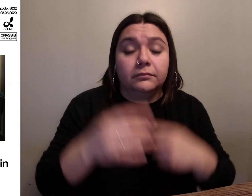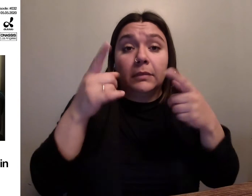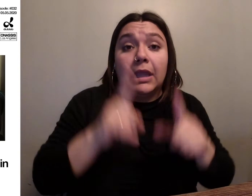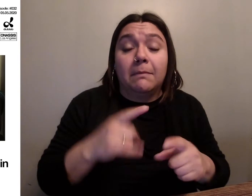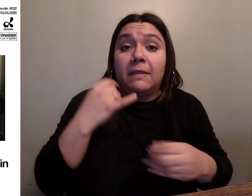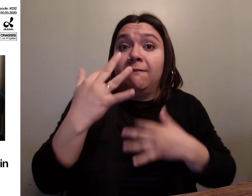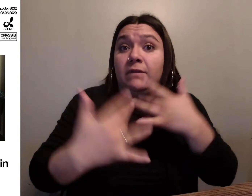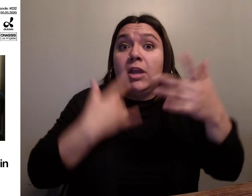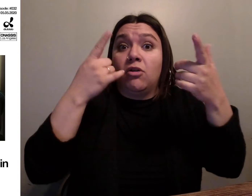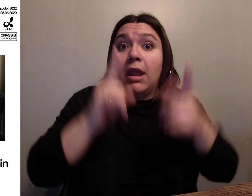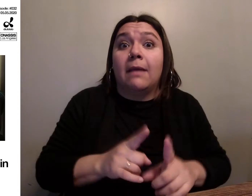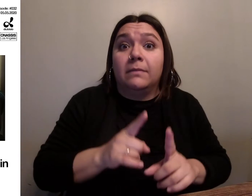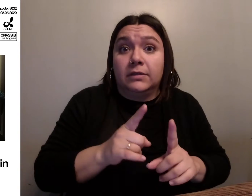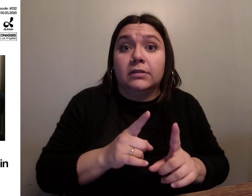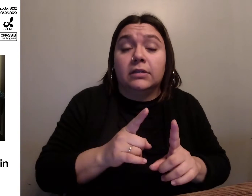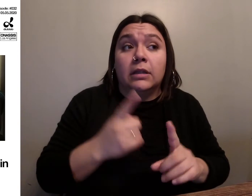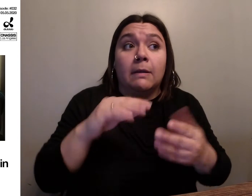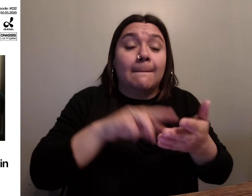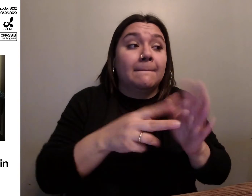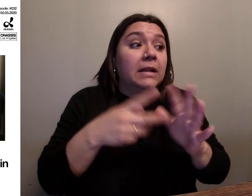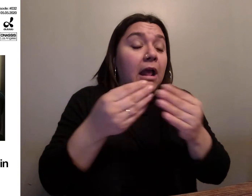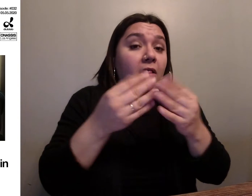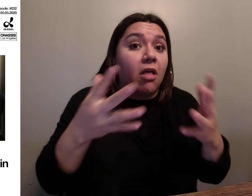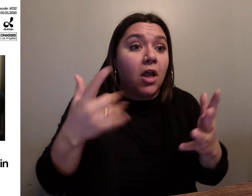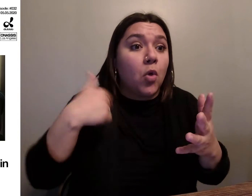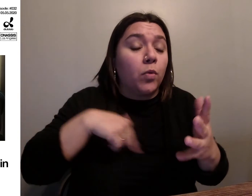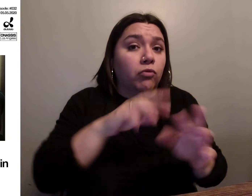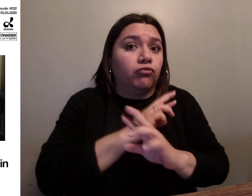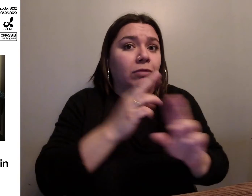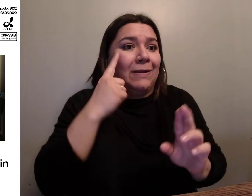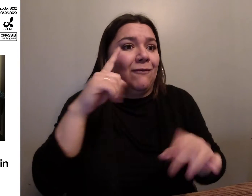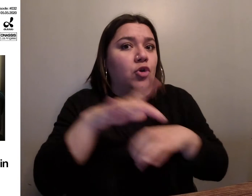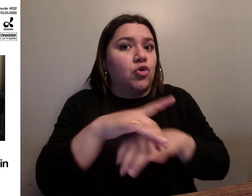for earthquake. We weren't prepared for a fire because California